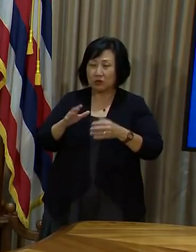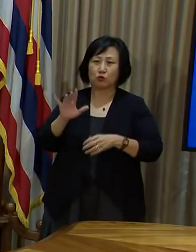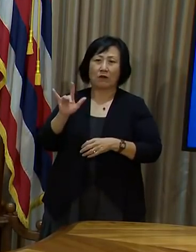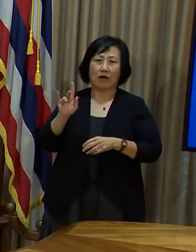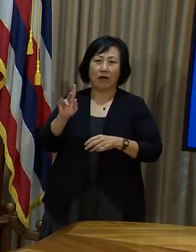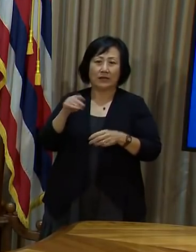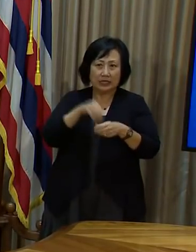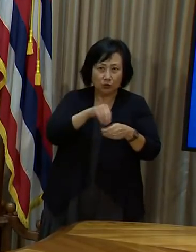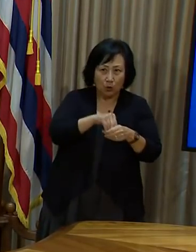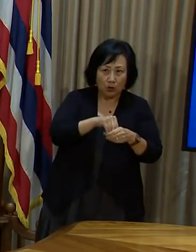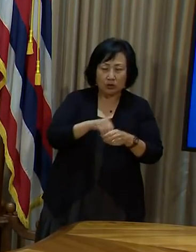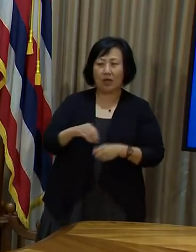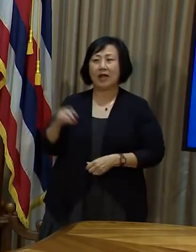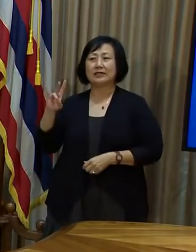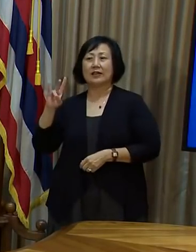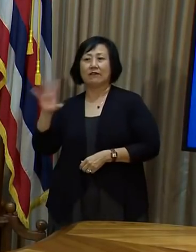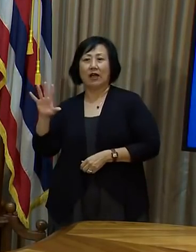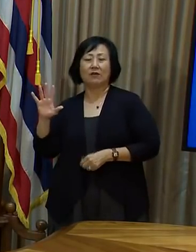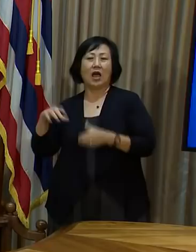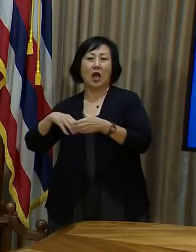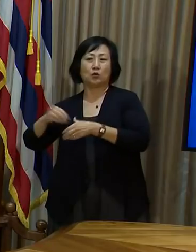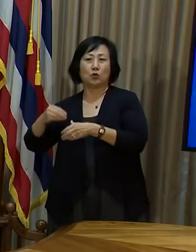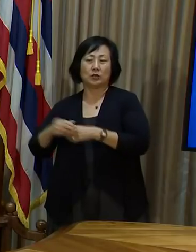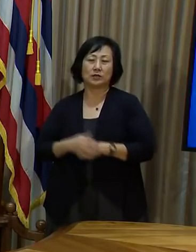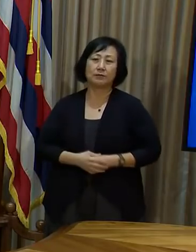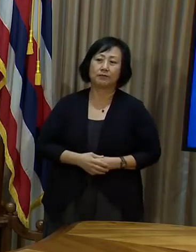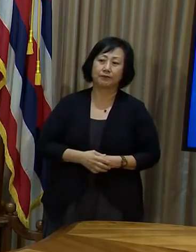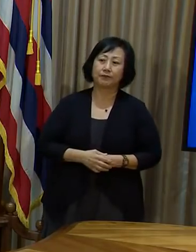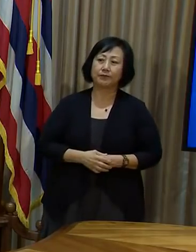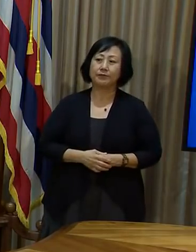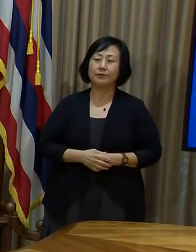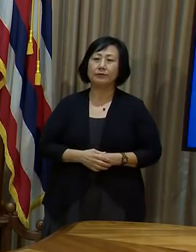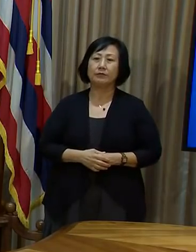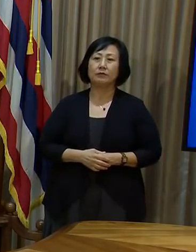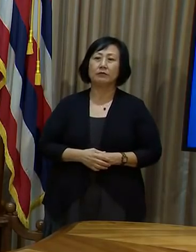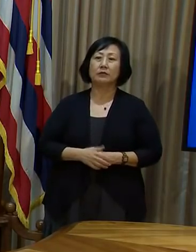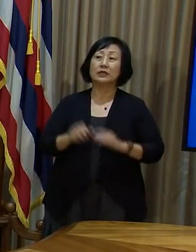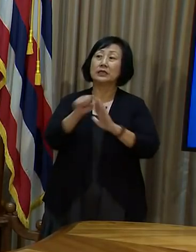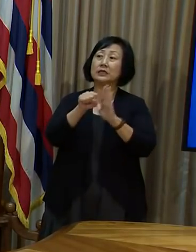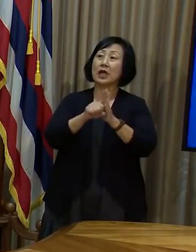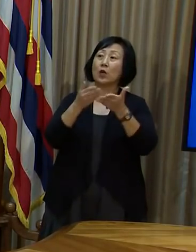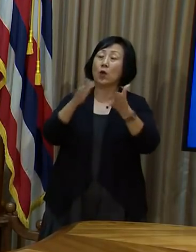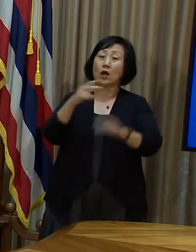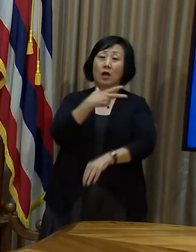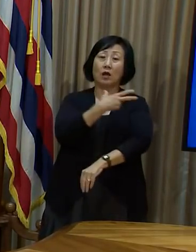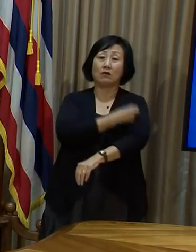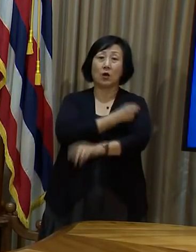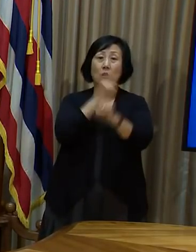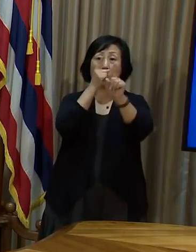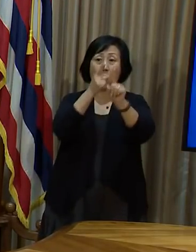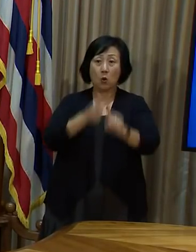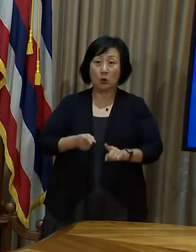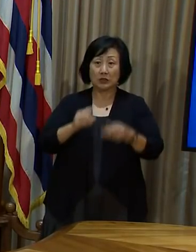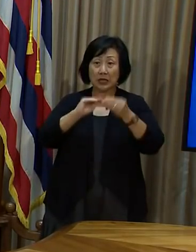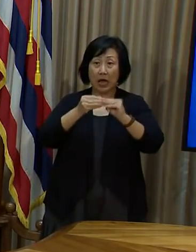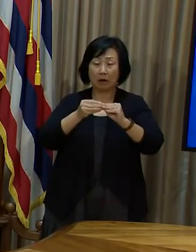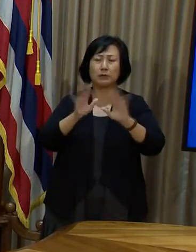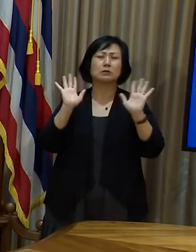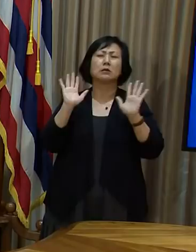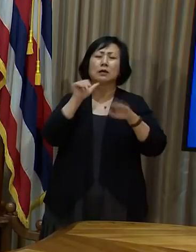25 indoors and 75 outdoors. The statewide vaccination goals will not affect